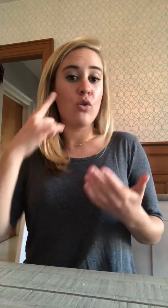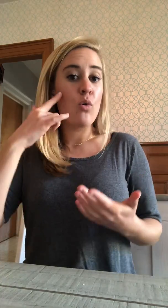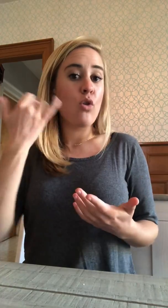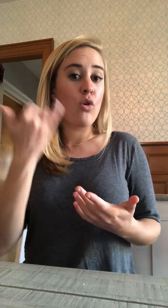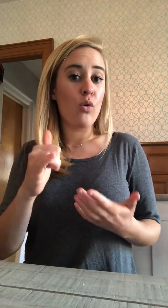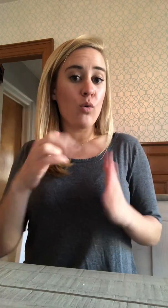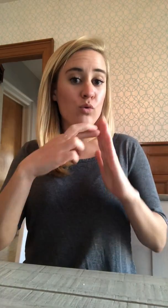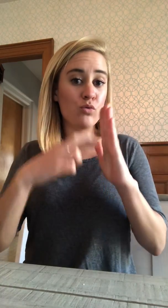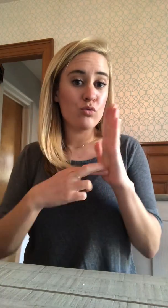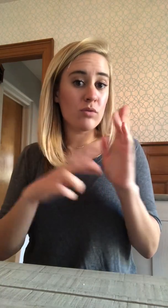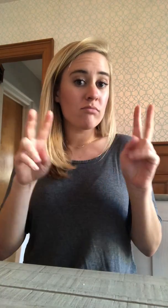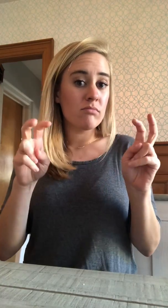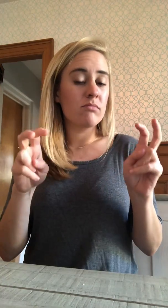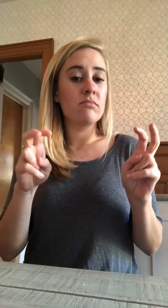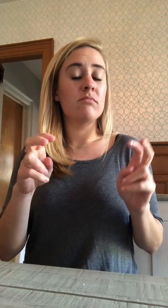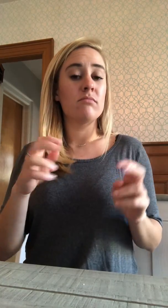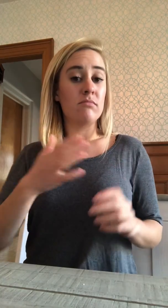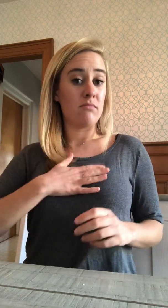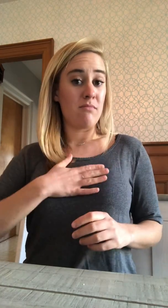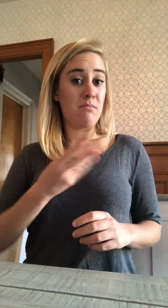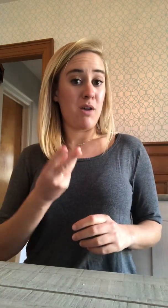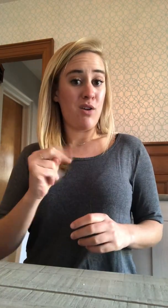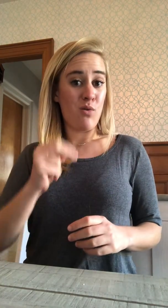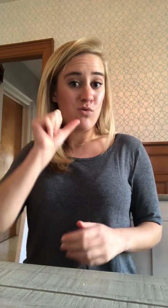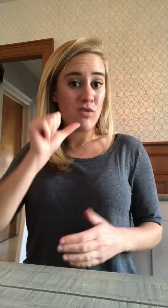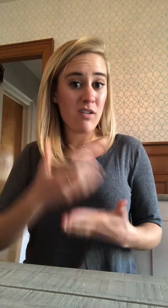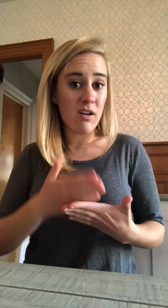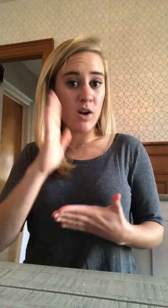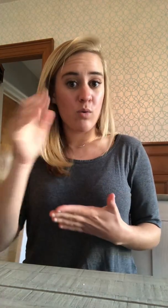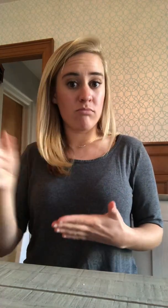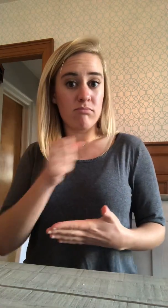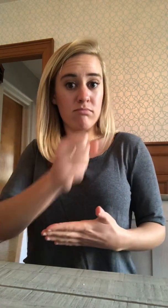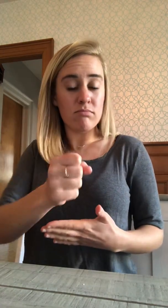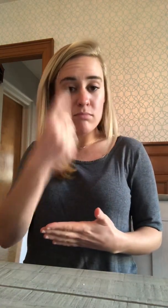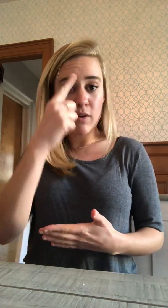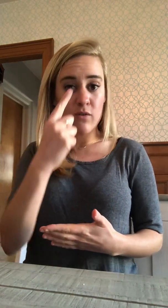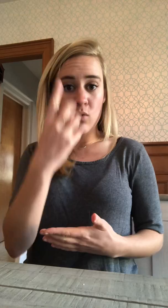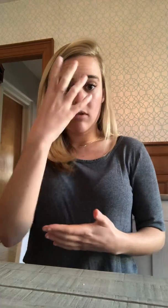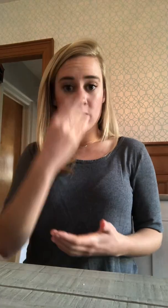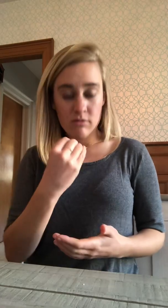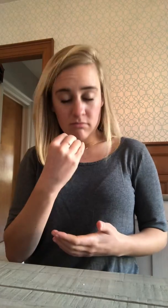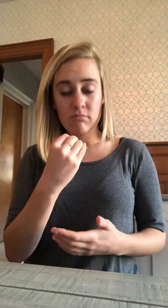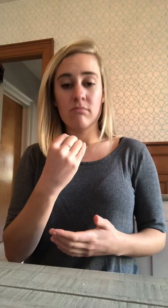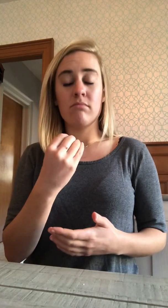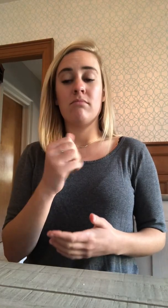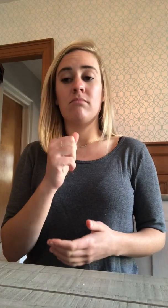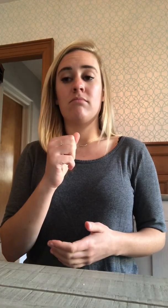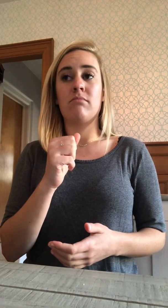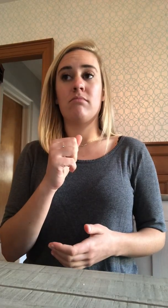would take her in for anesthesia, or I wouldn't do it, I'd have someone else do it. And if they told me that there were reasons to extract the front